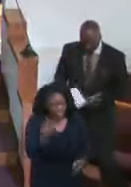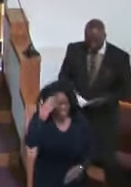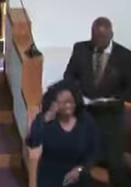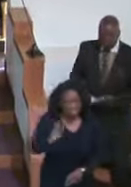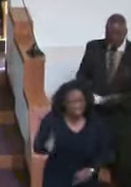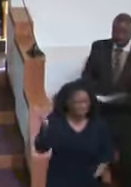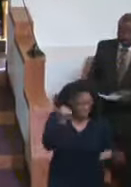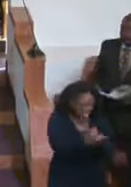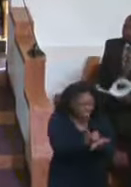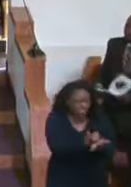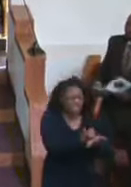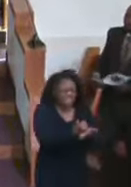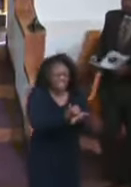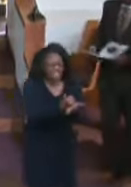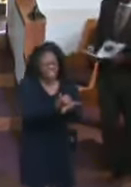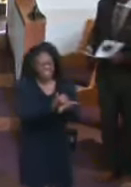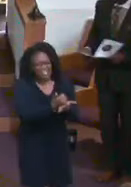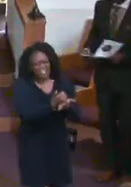Amen.